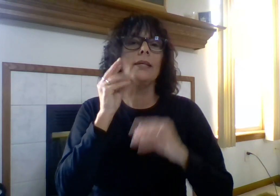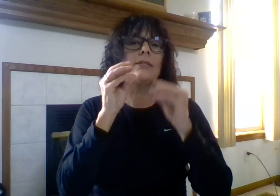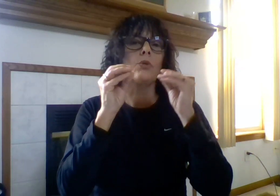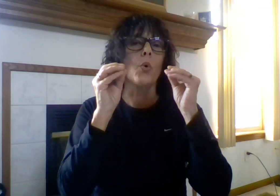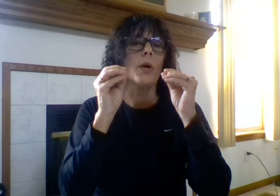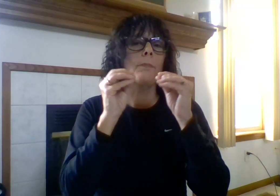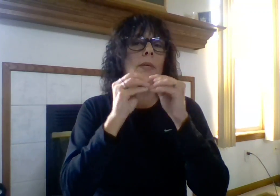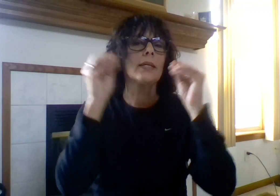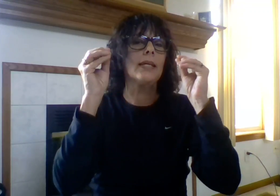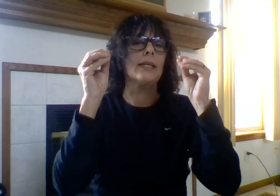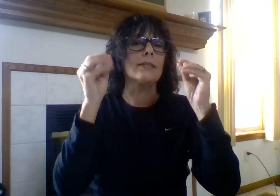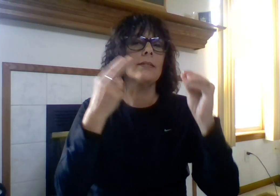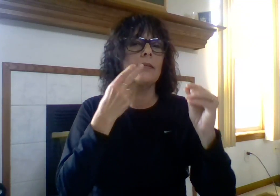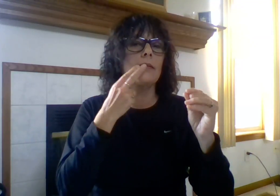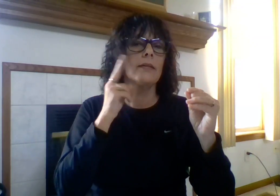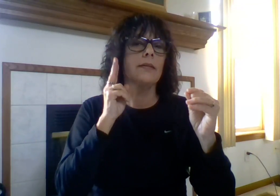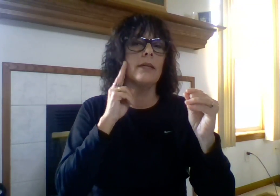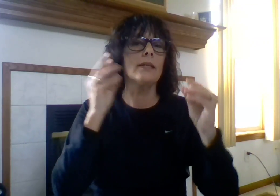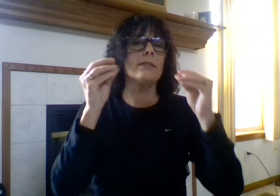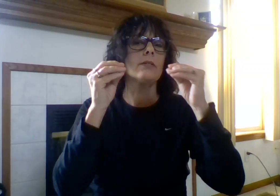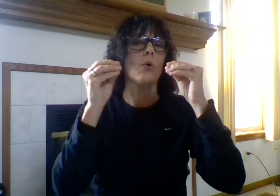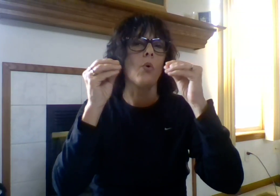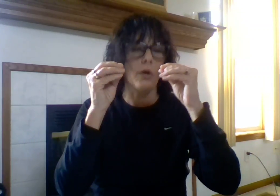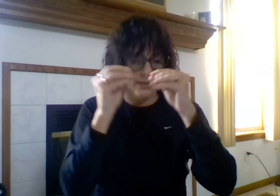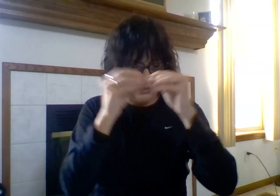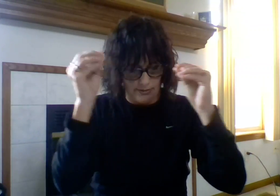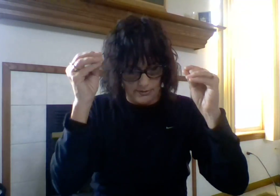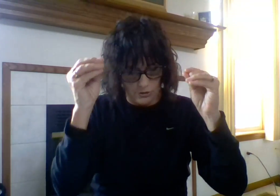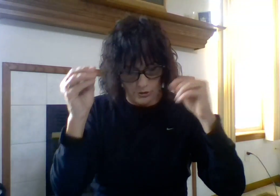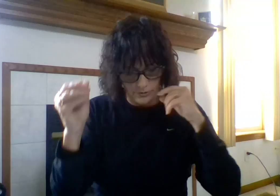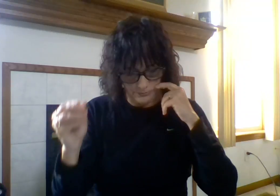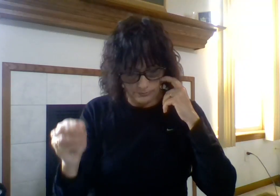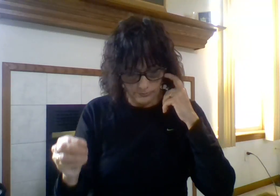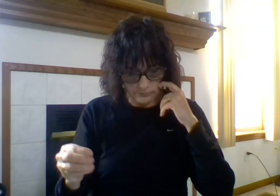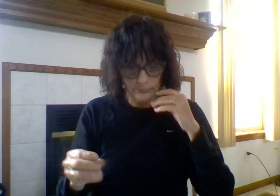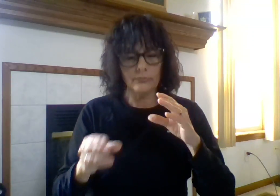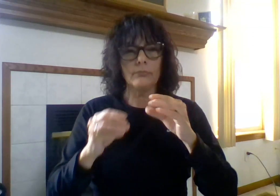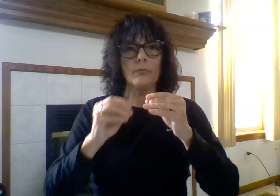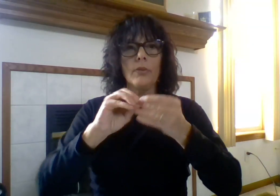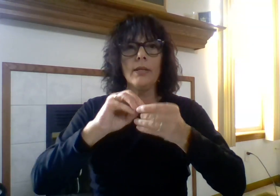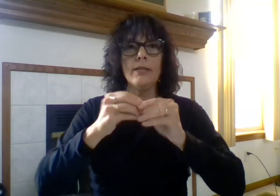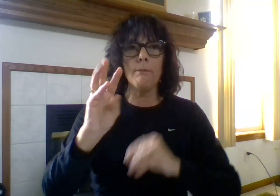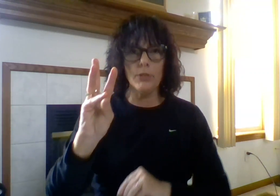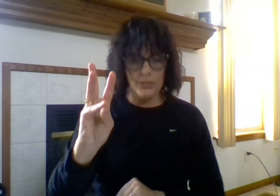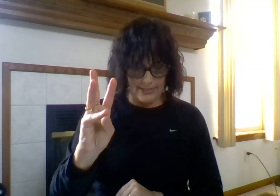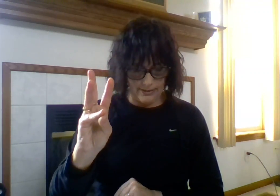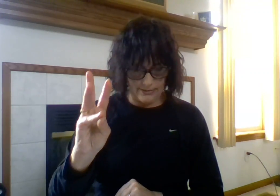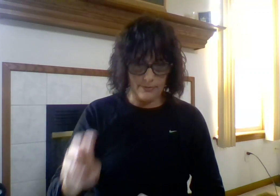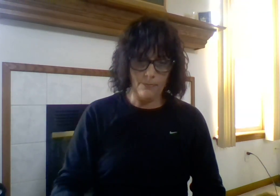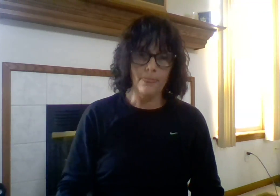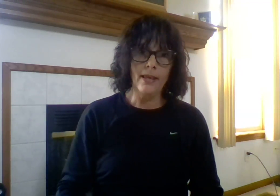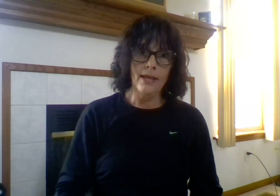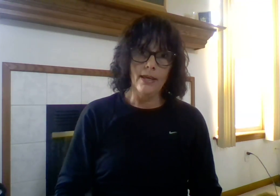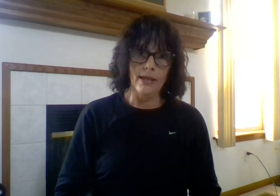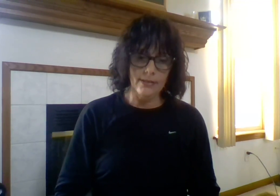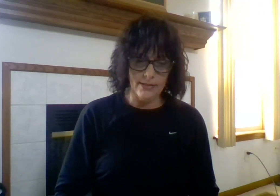kissed or kissed. Kissed or kissed her. Number 6, it